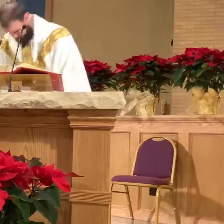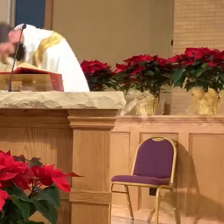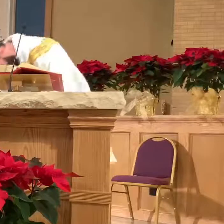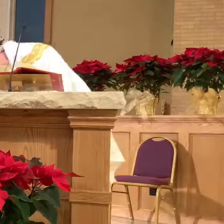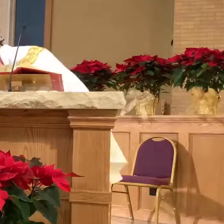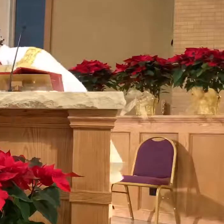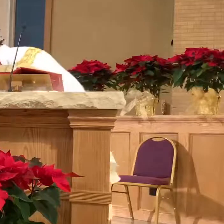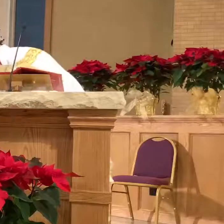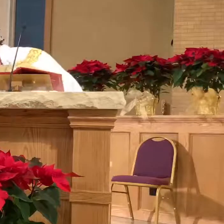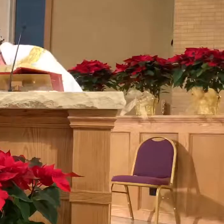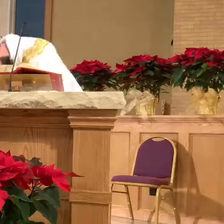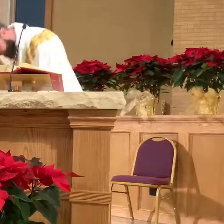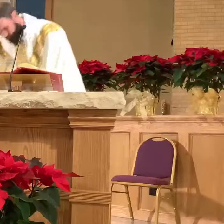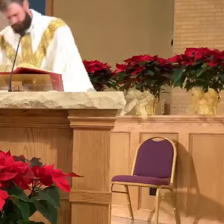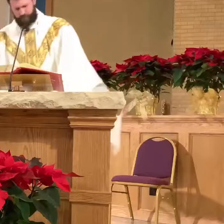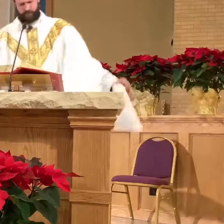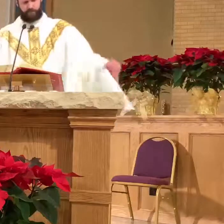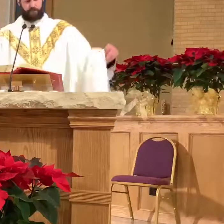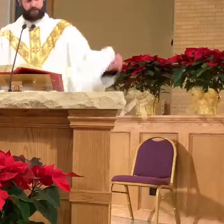Alleluia,